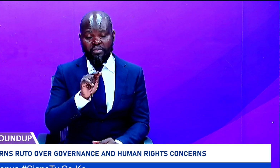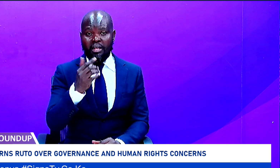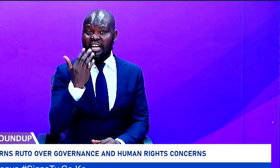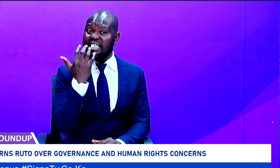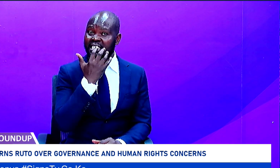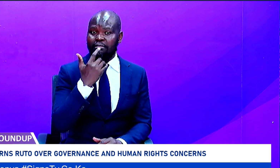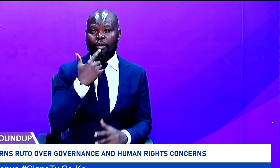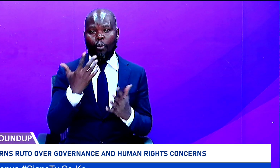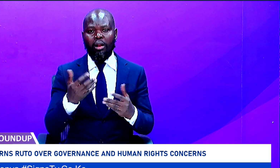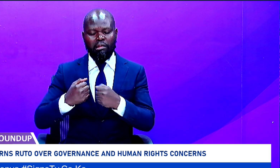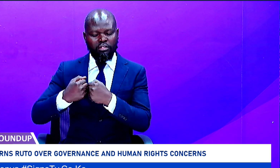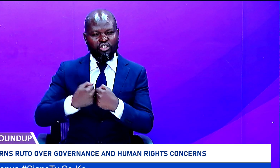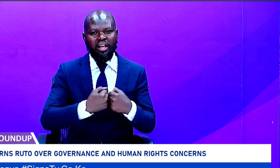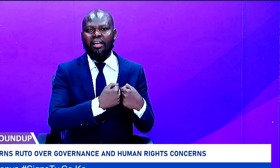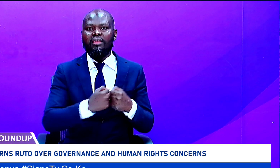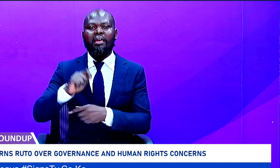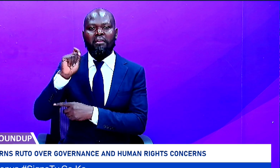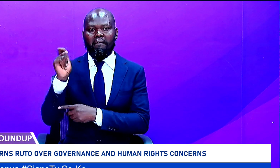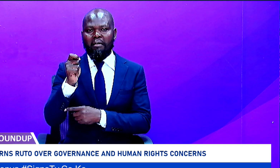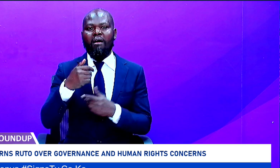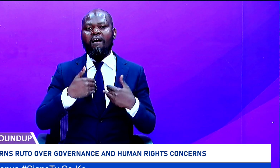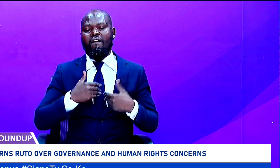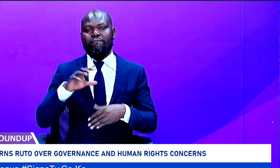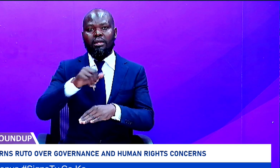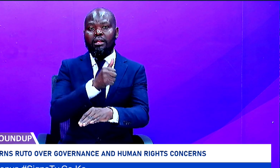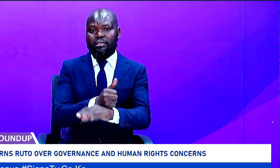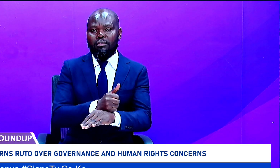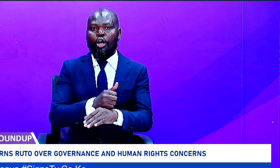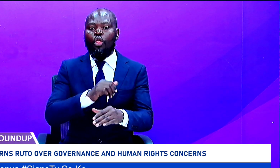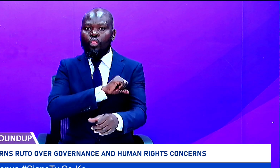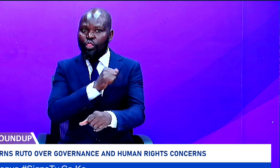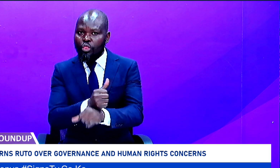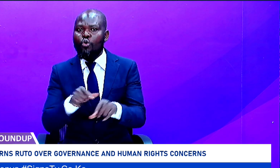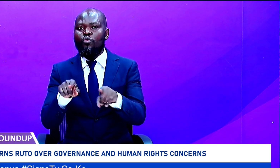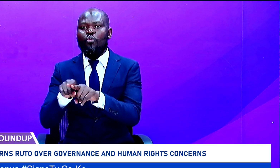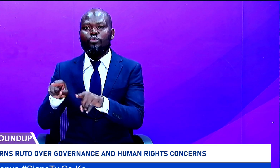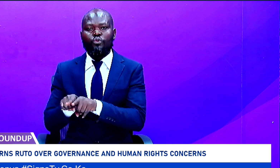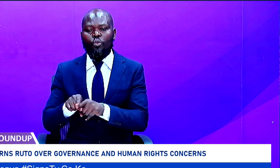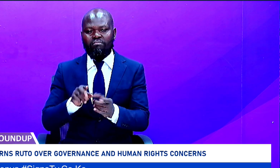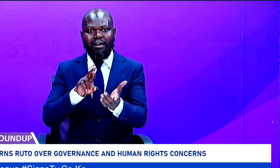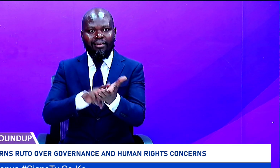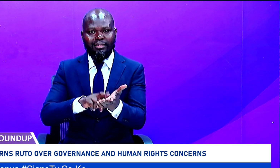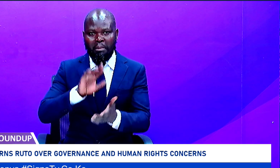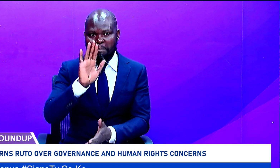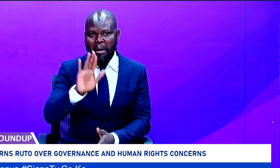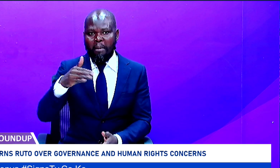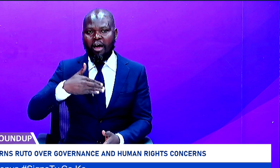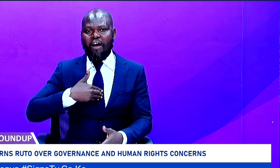not foreign policy choices. The former DP further challenged the Kenya Kwanza administration to openly